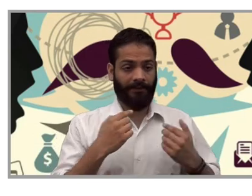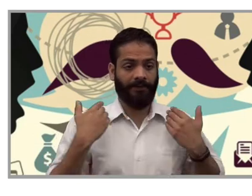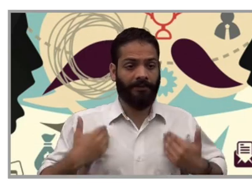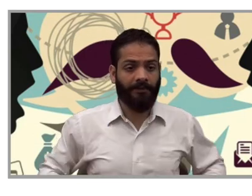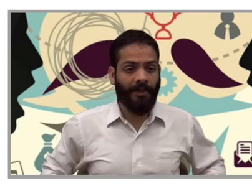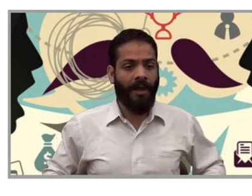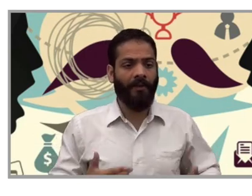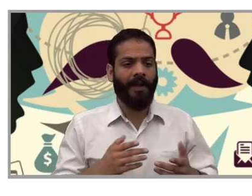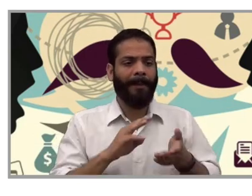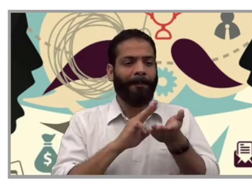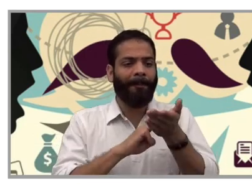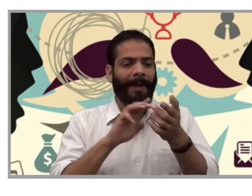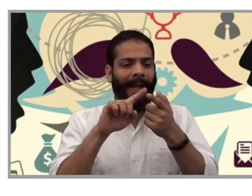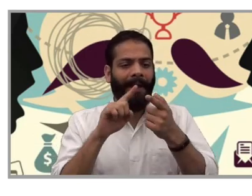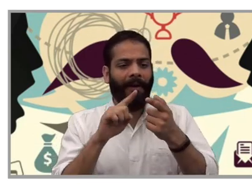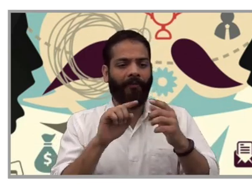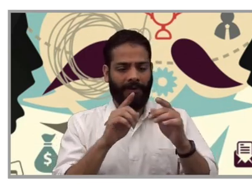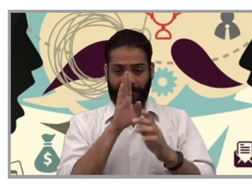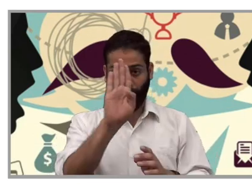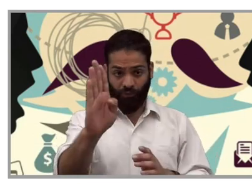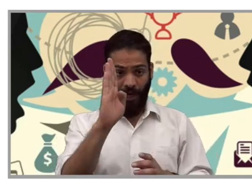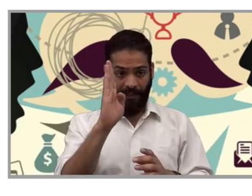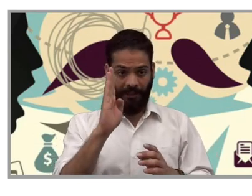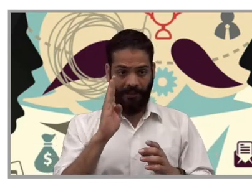The first sign is directly iconic.